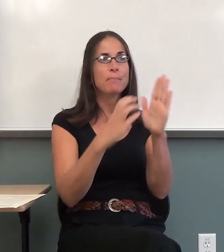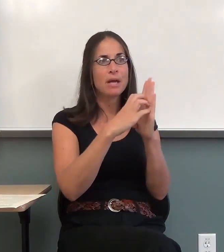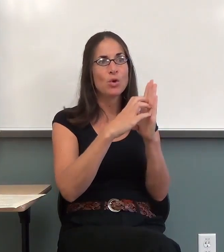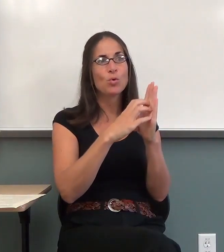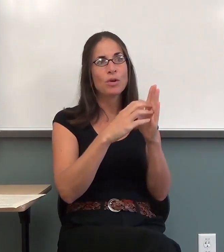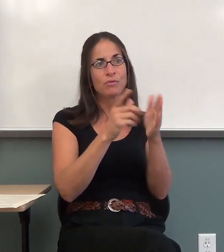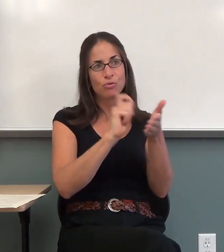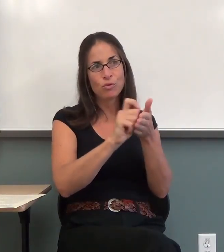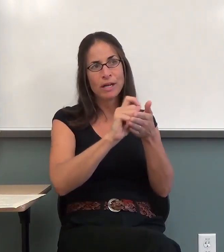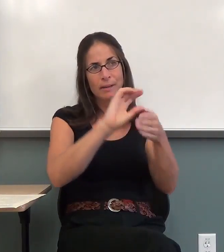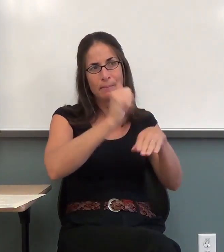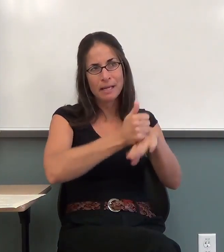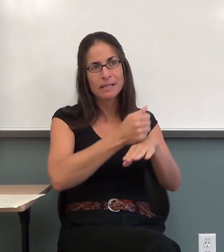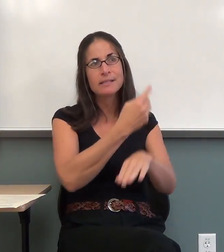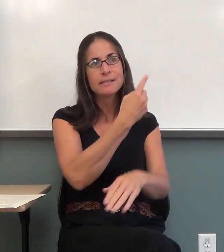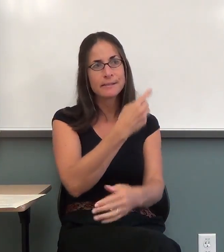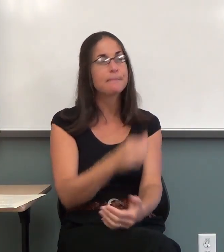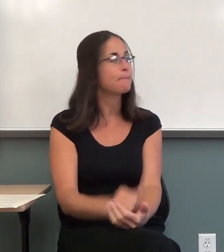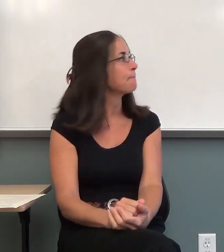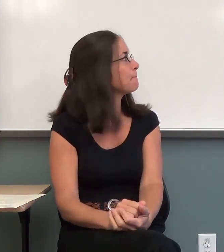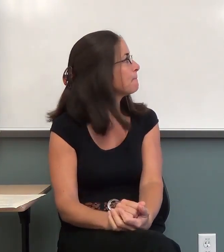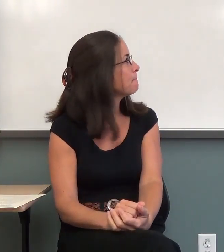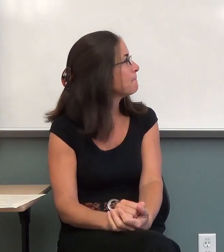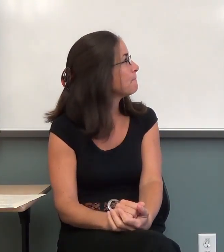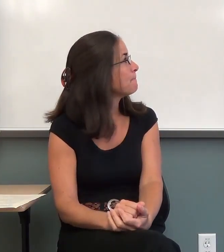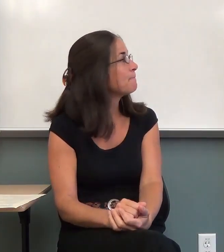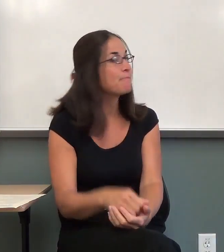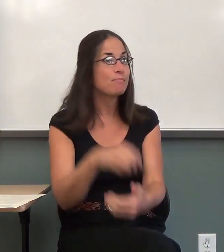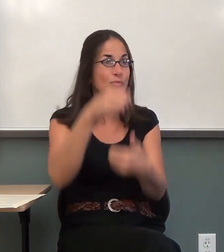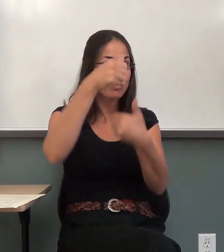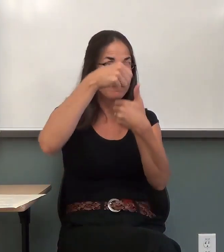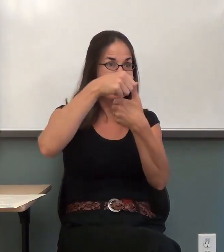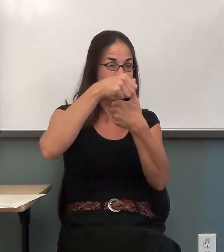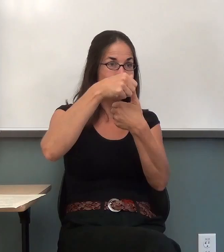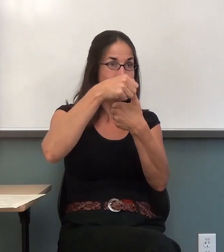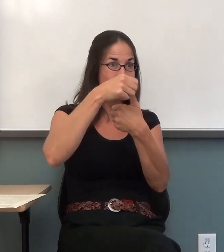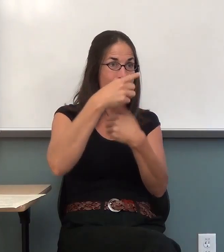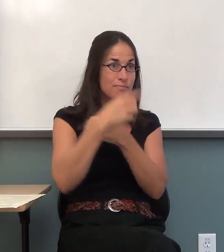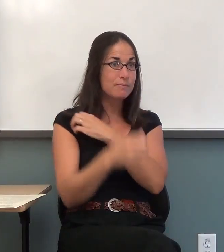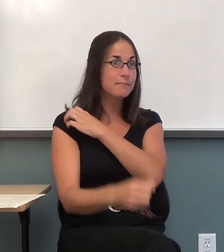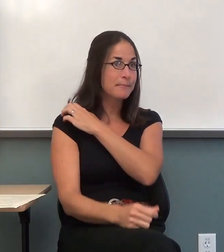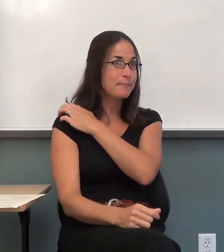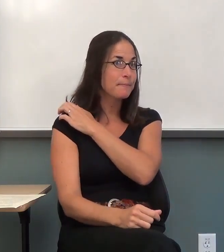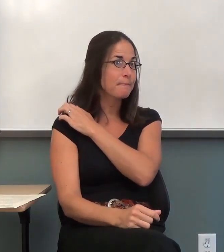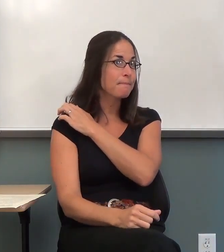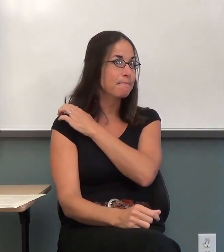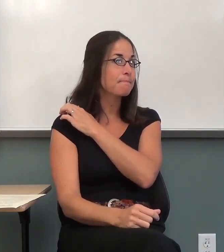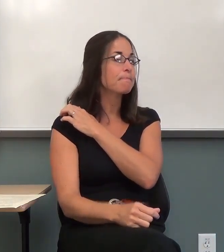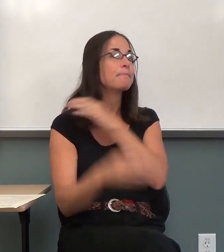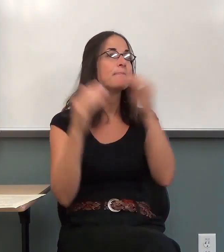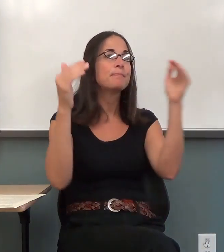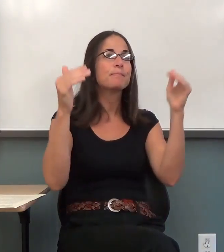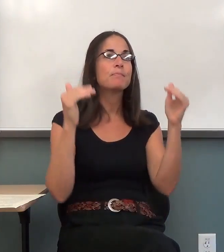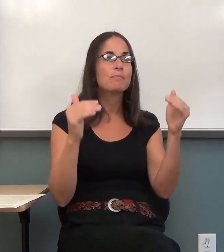based. All right, you remember this? That's our review for that. Okay. Now we're going to look at one other